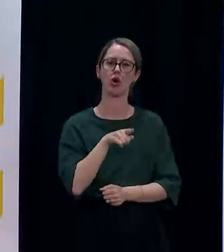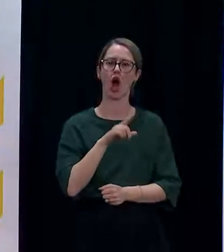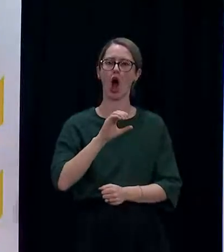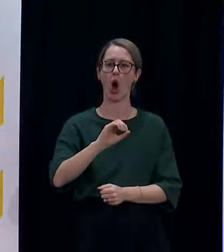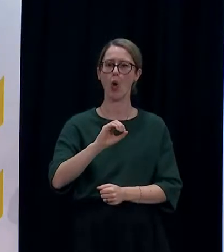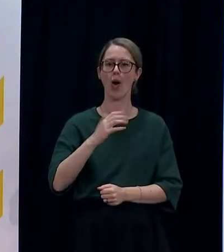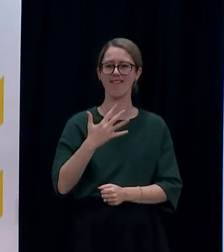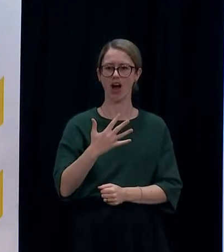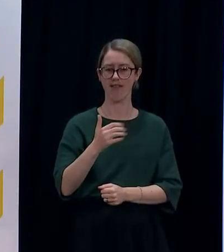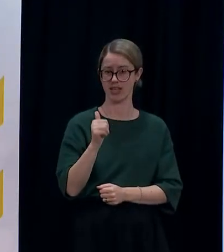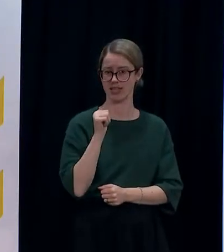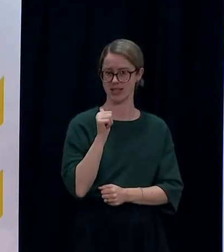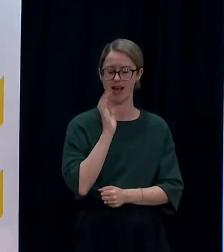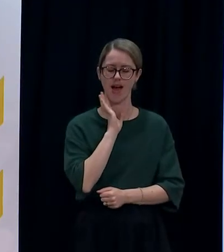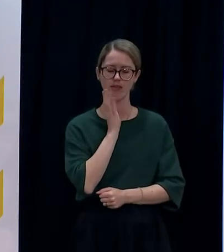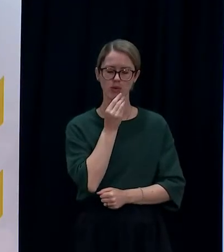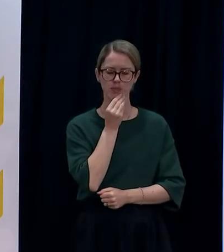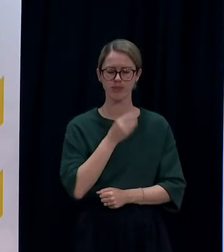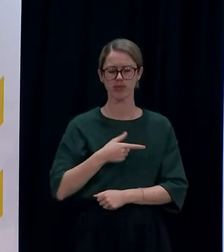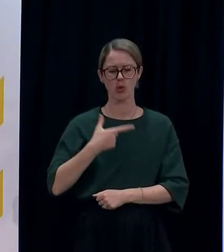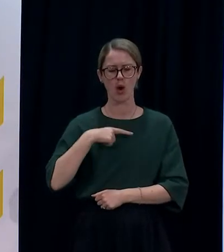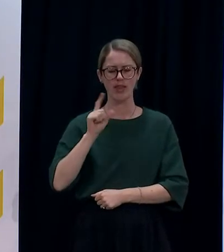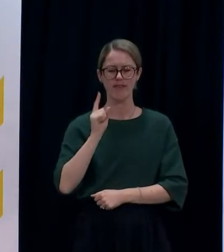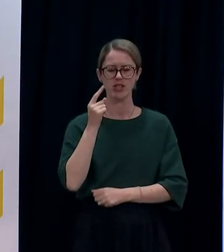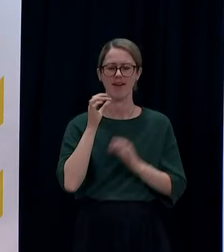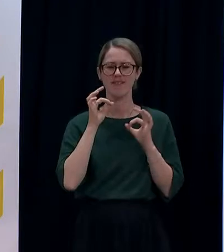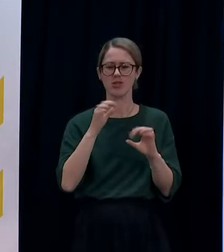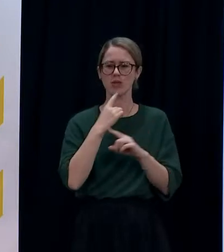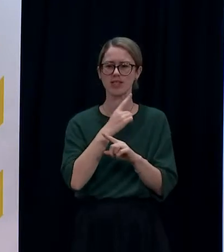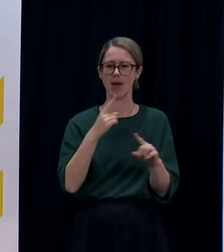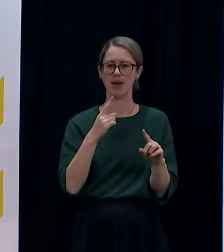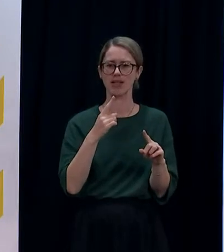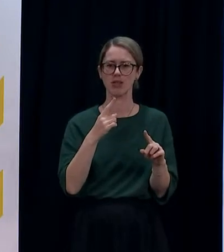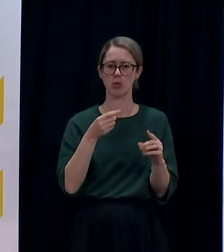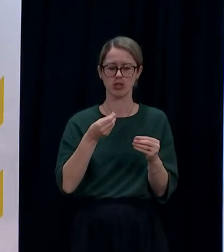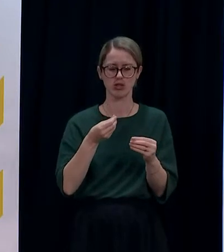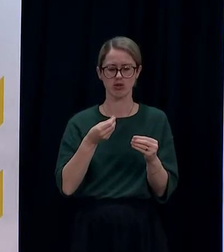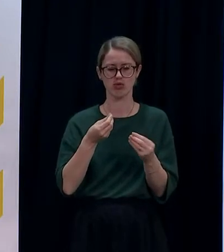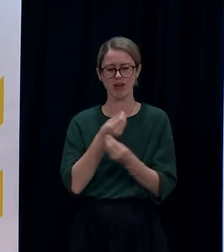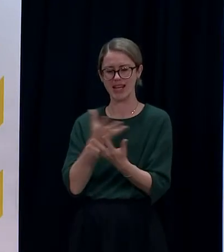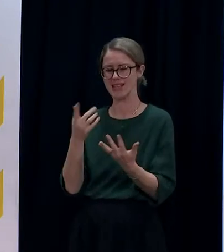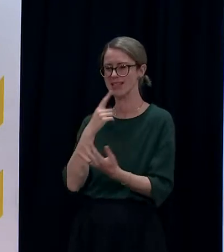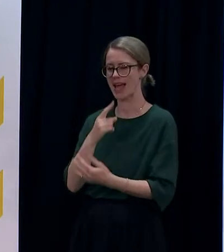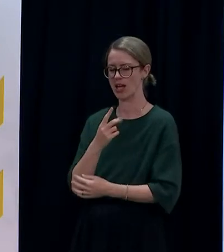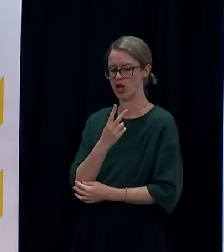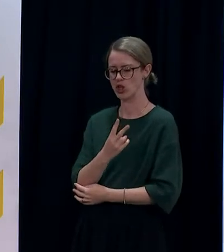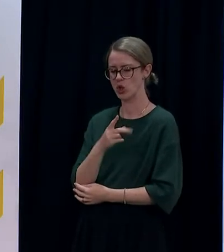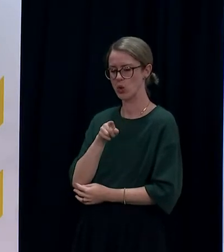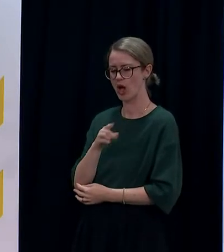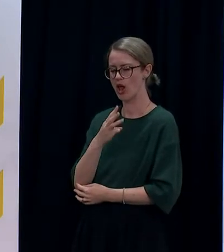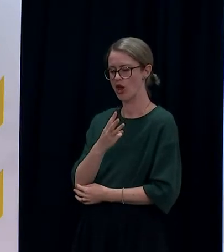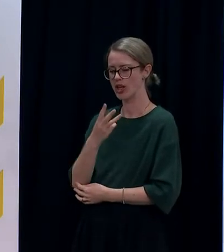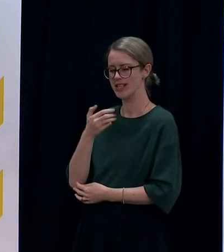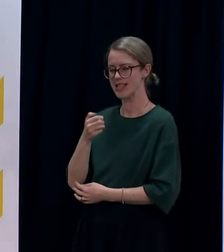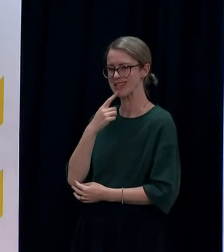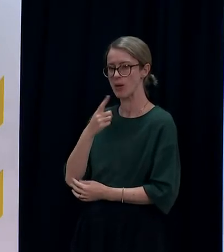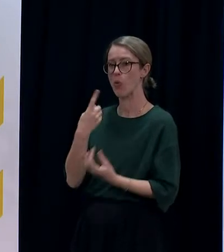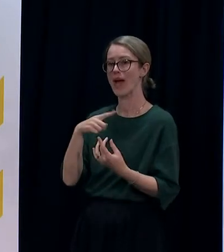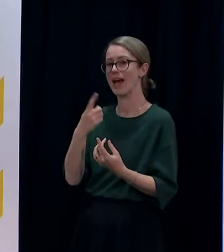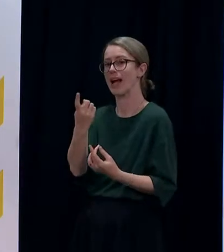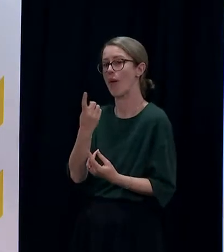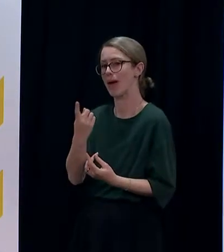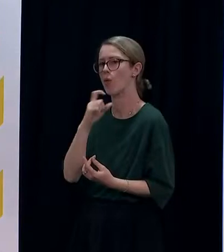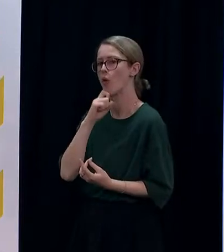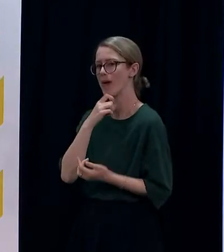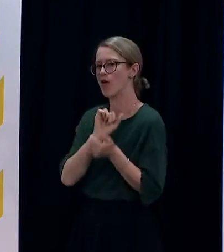afternoon. Why was the first official statement about the incident released at 2:36 saying they're preparing to arrest him if that was liabilistic? I mean, do you